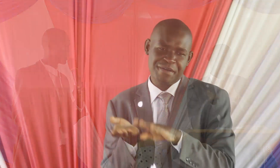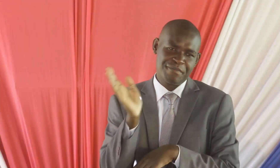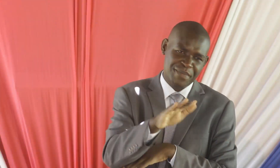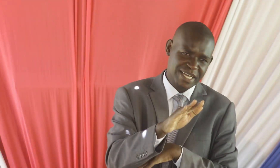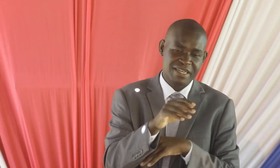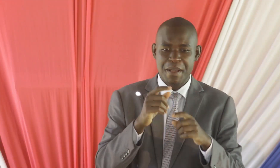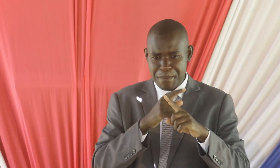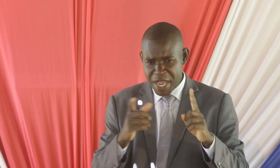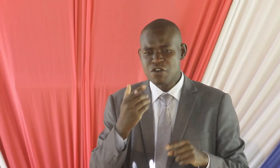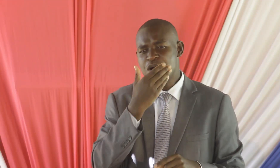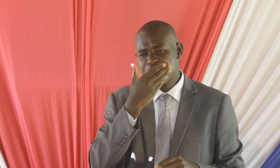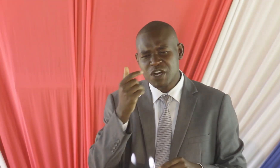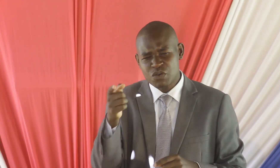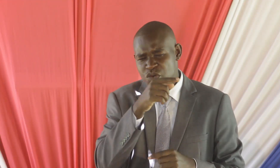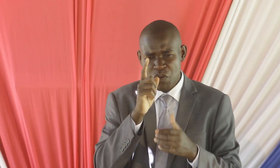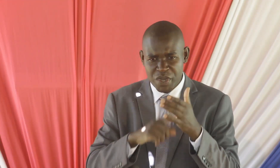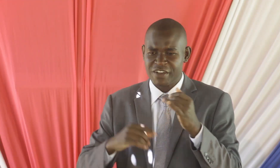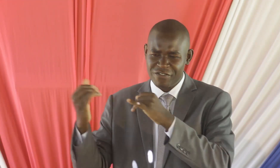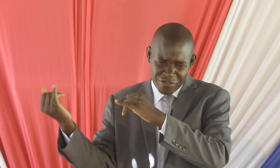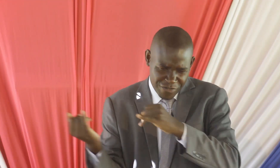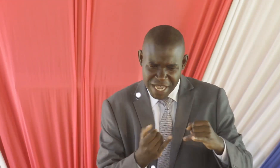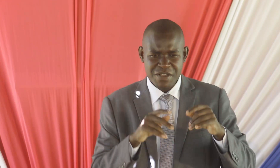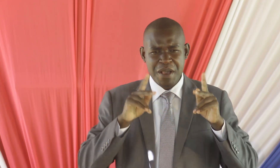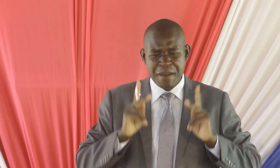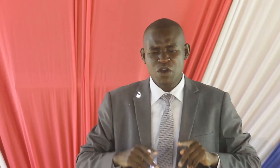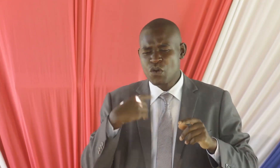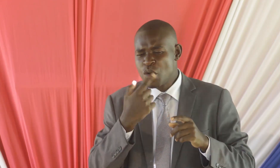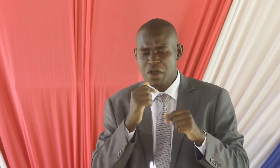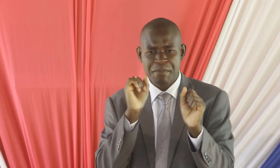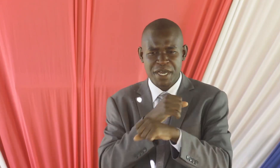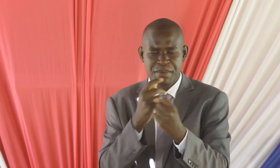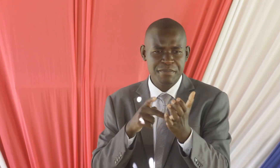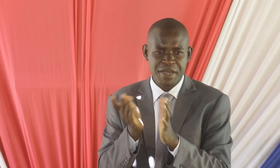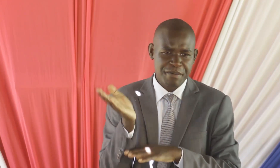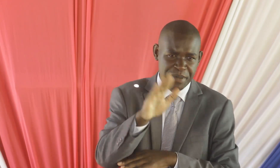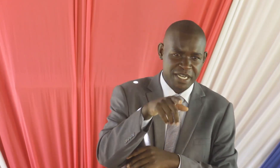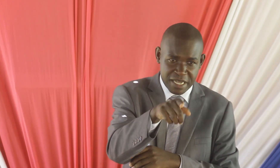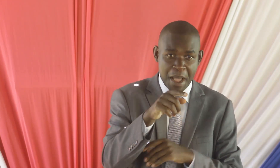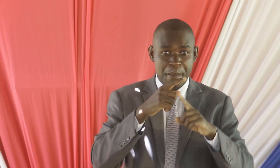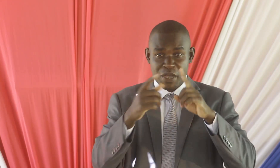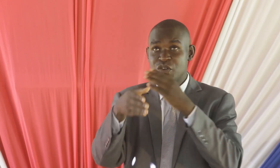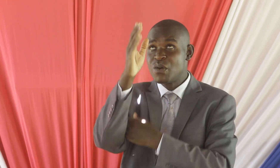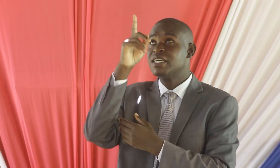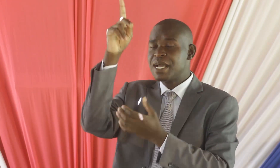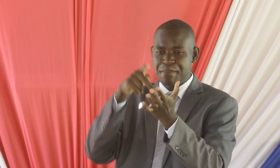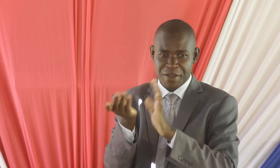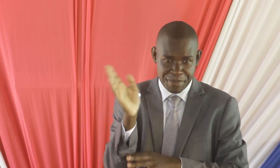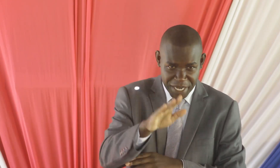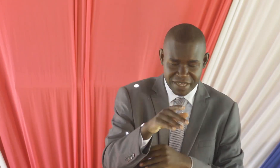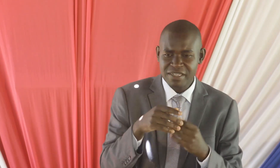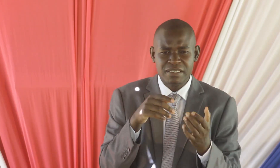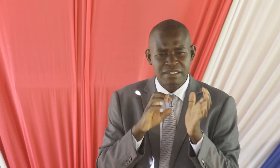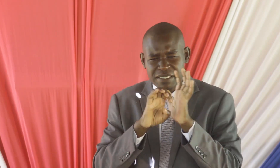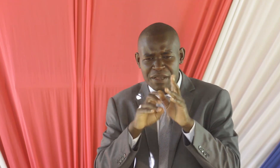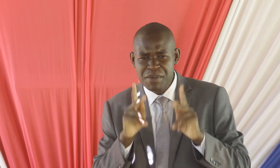Why? Because they don't pay back. It is better that we do invite all these people who are